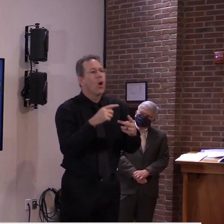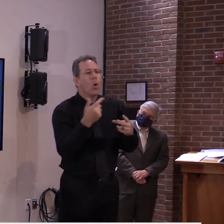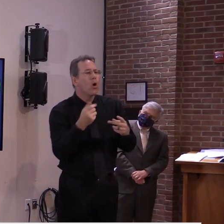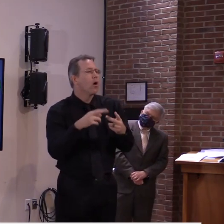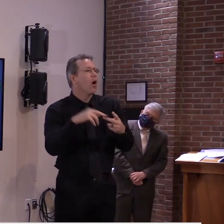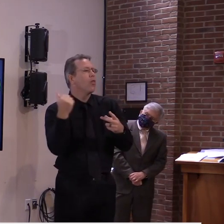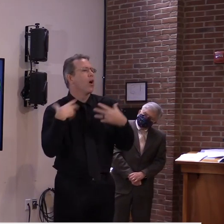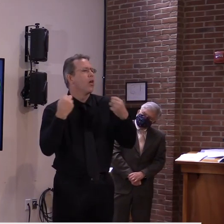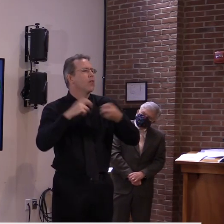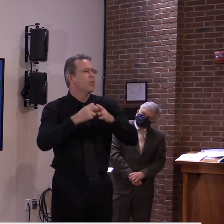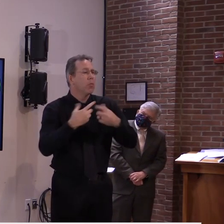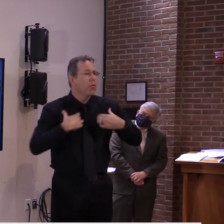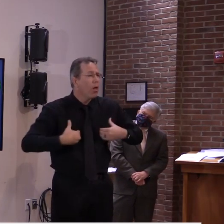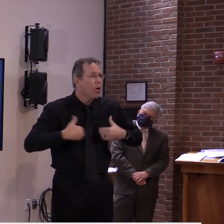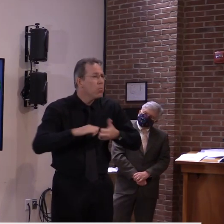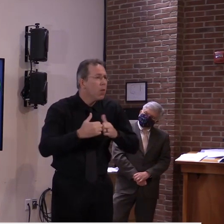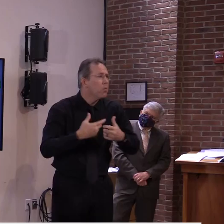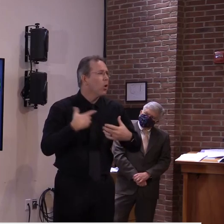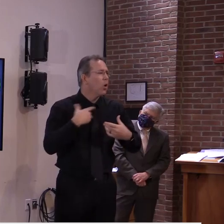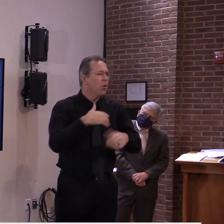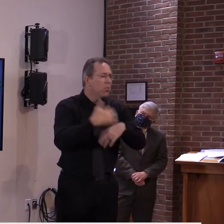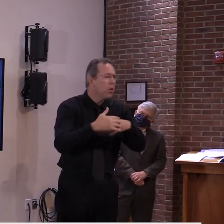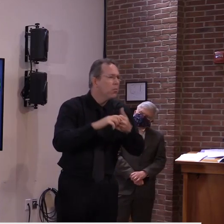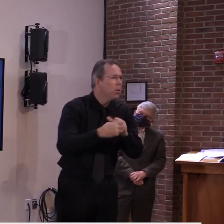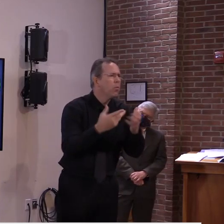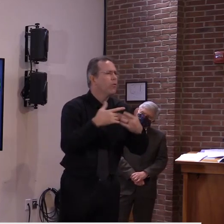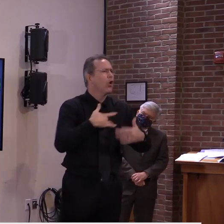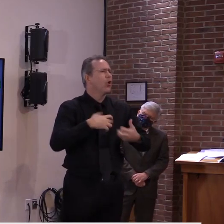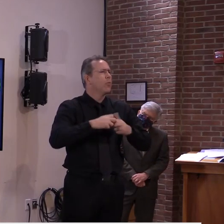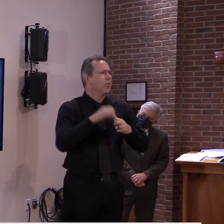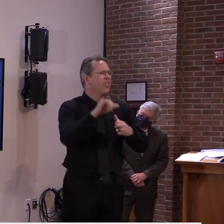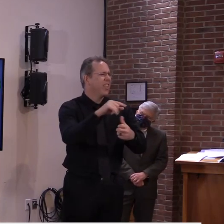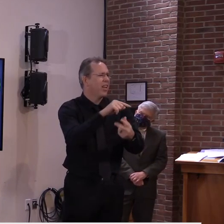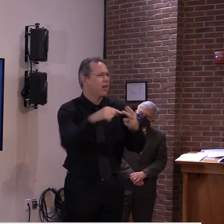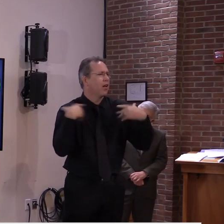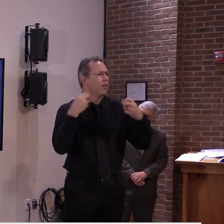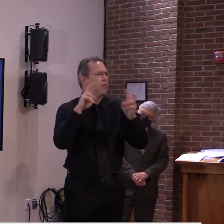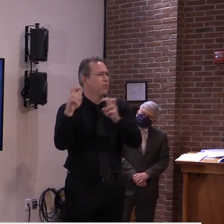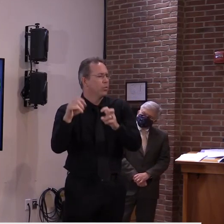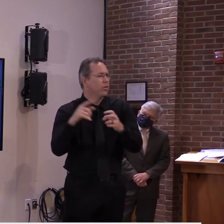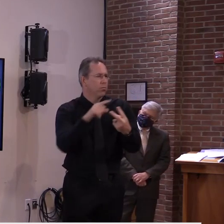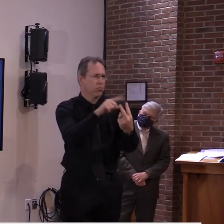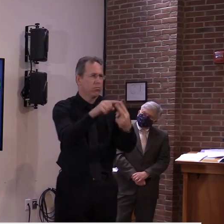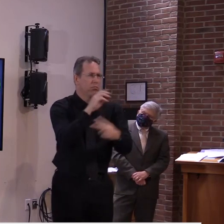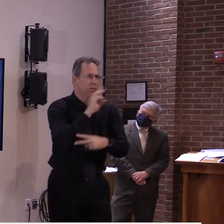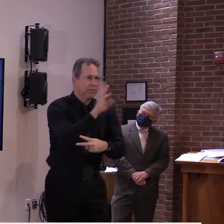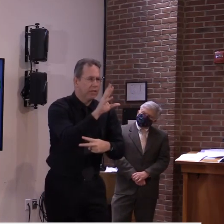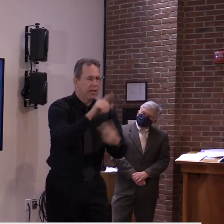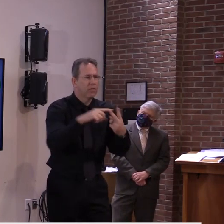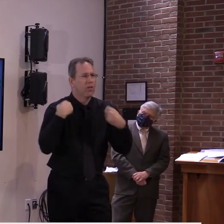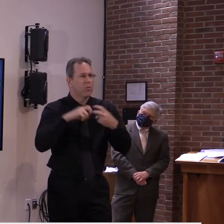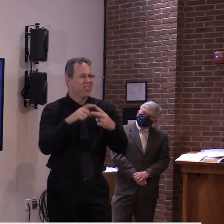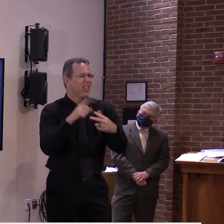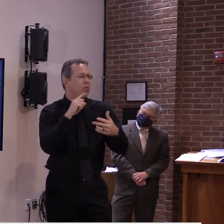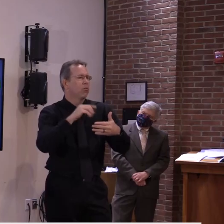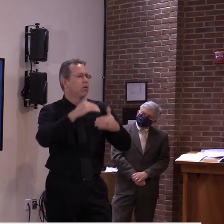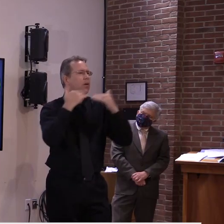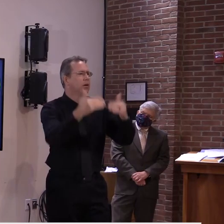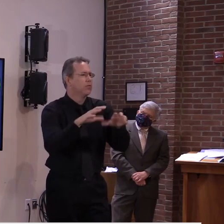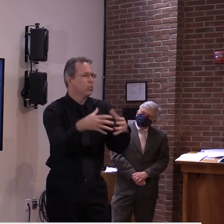chronic medical conditions, compromising conditions, etc. And then beyond that, you move into priority groups that